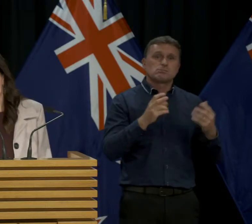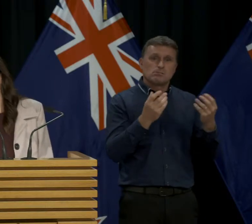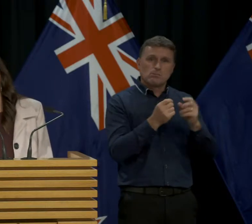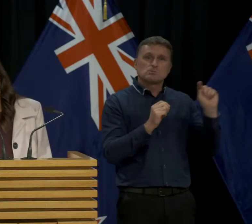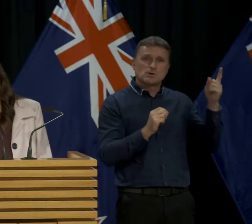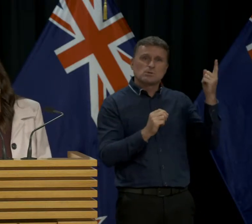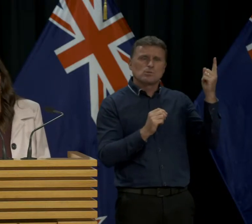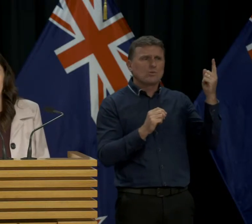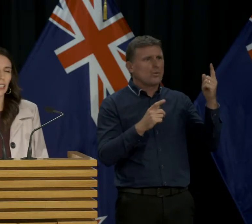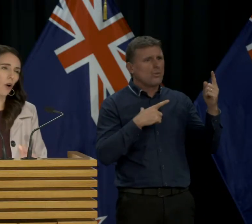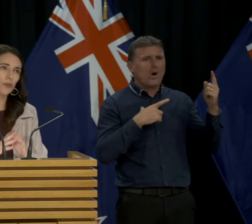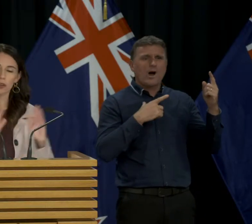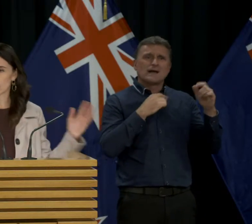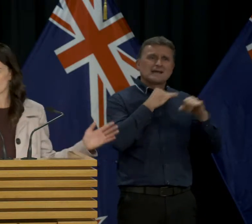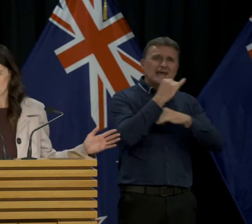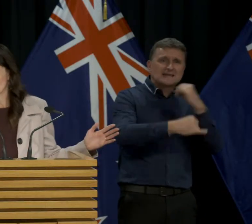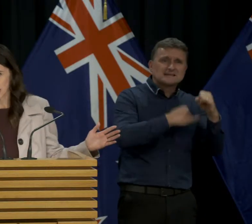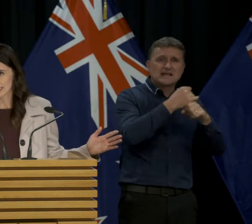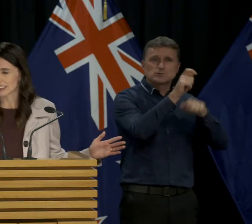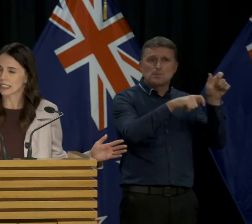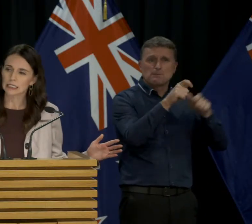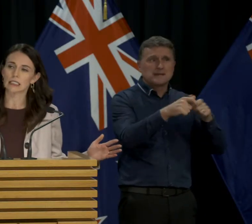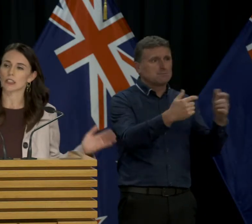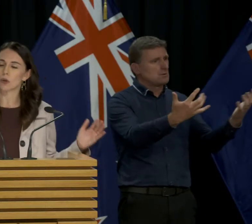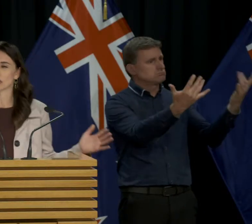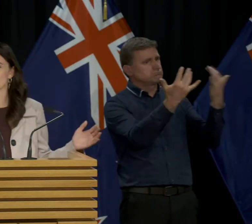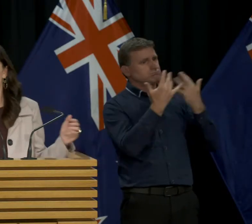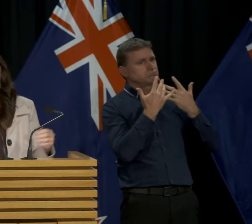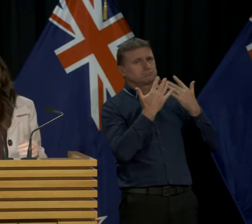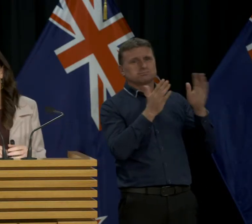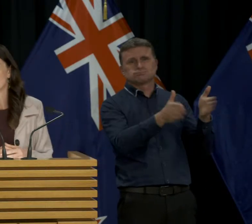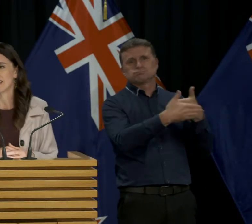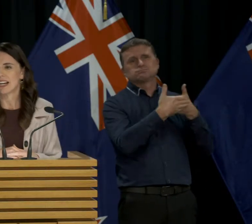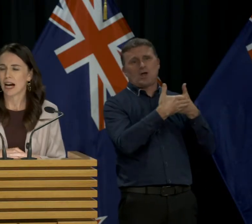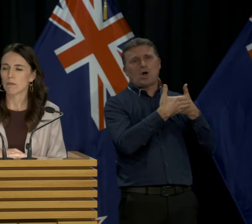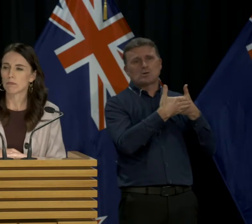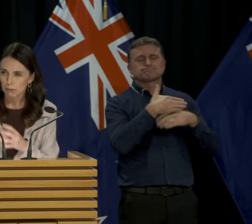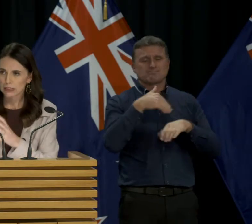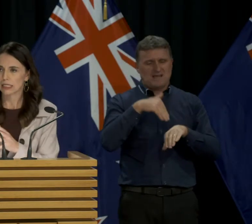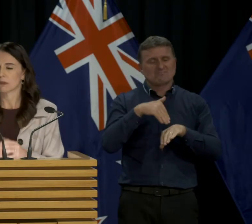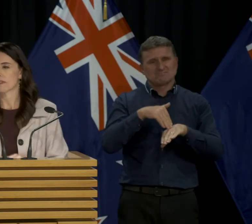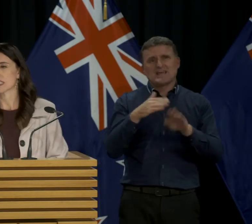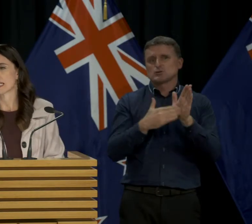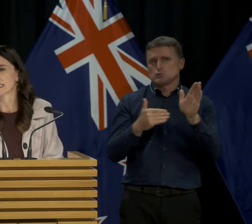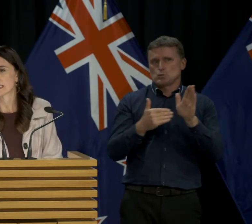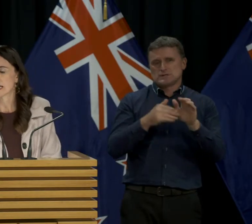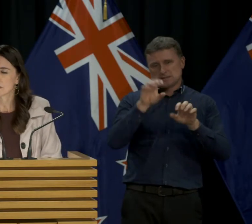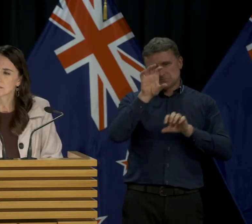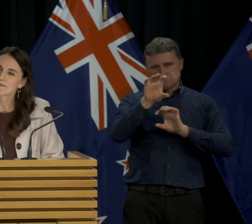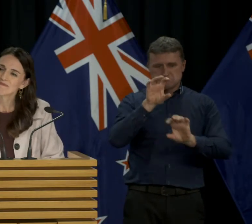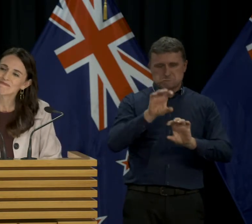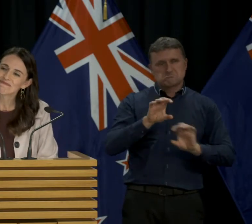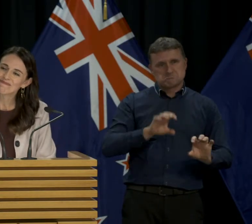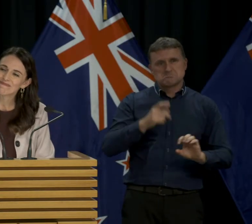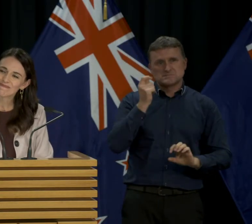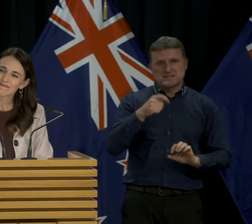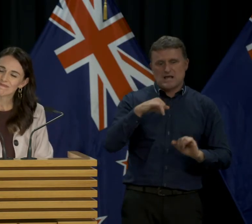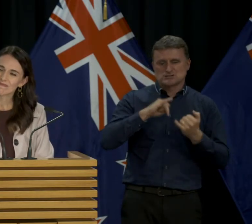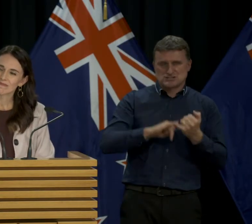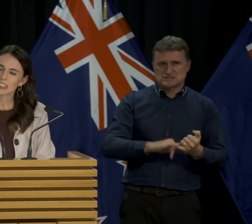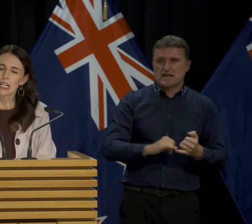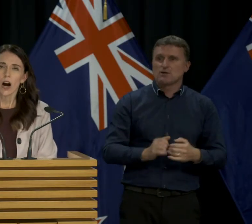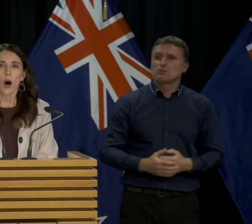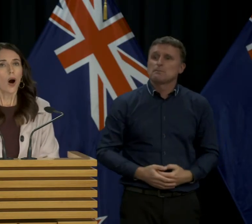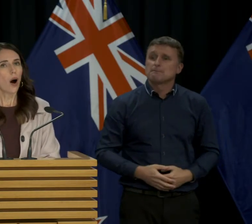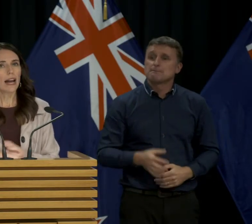lack of international tourism. And I know those places exist across the country, but particularly we've seen that down south. For you to go over